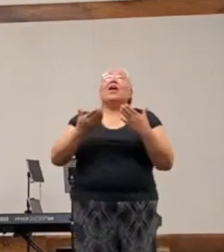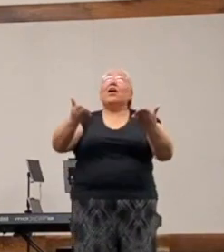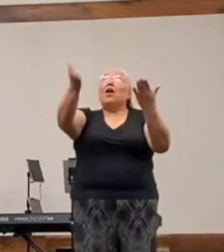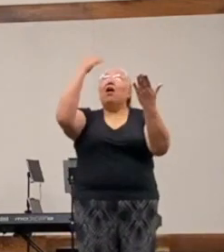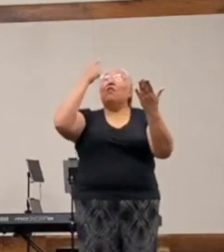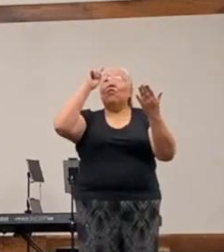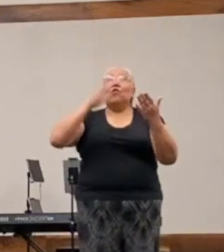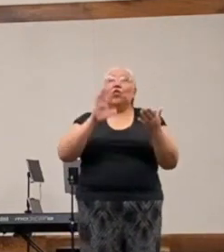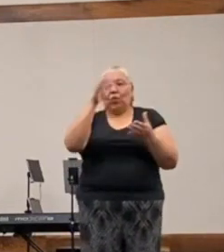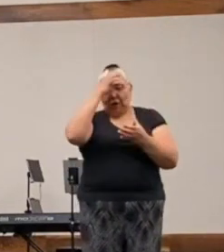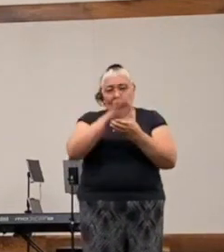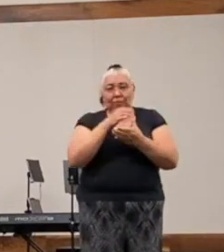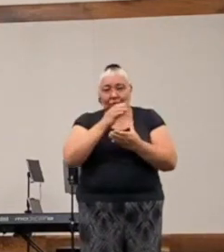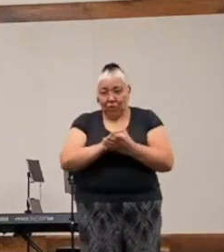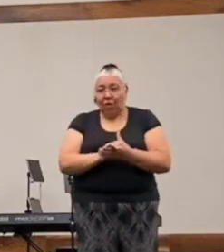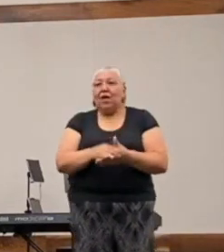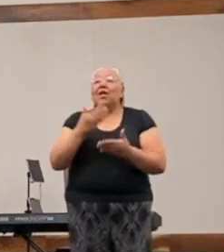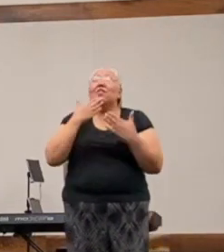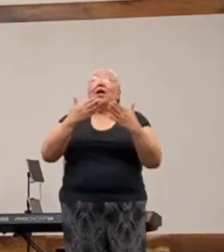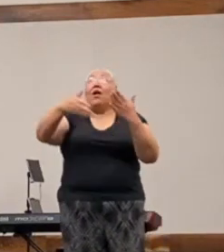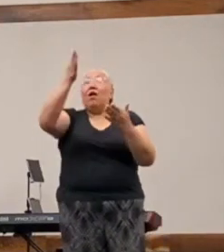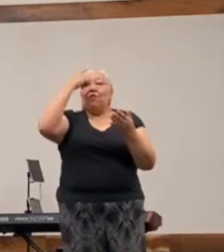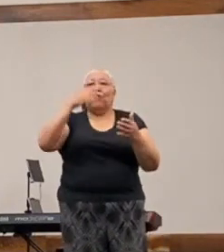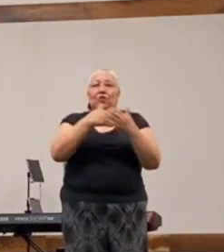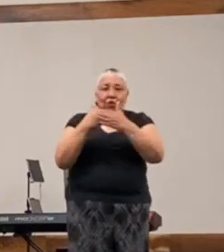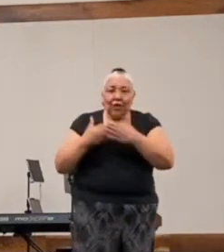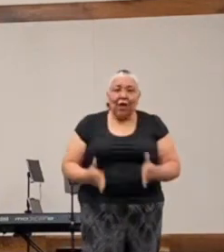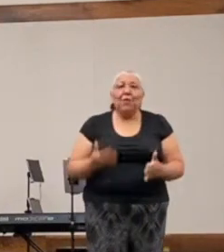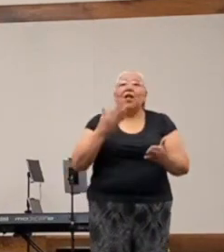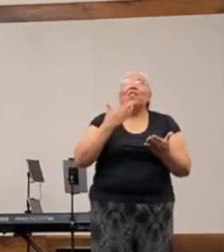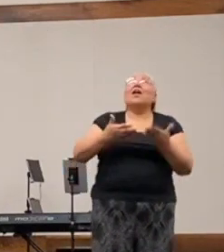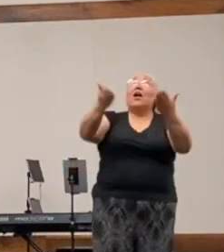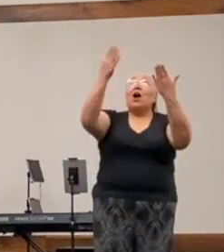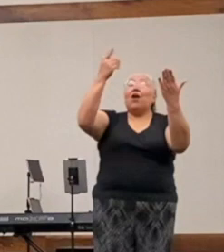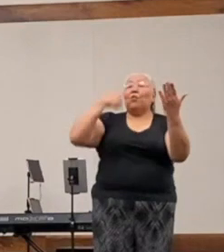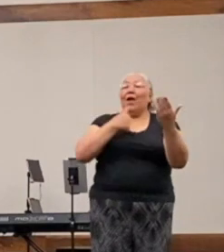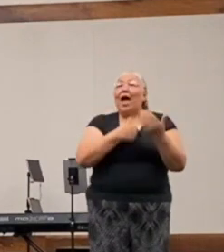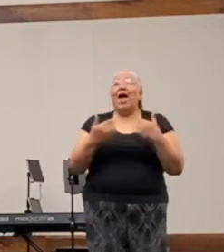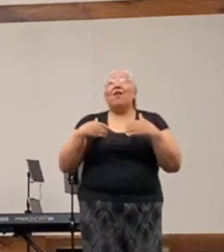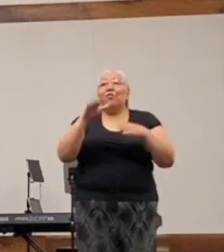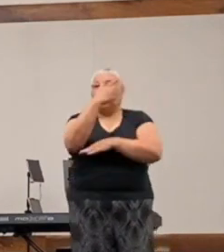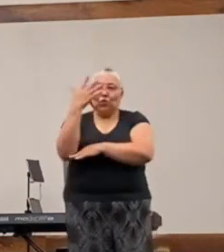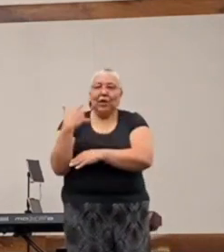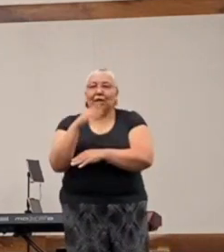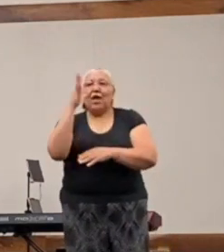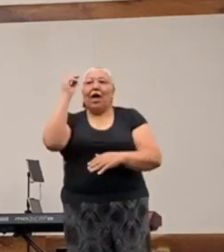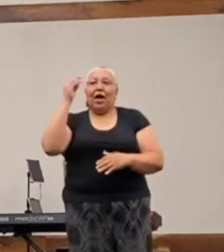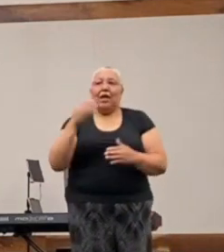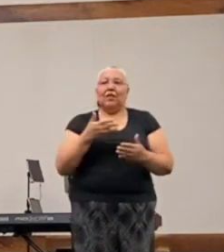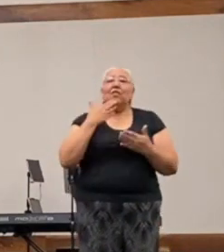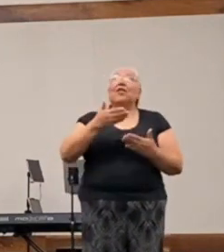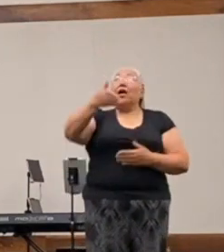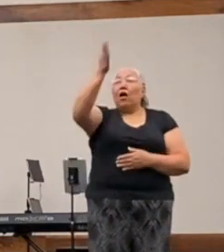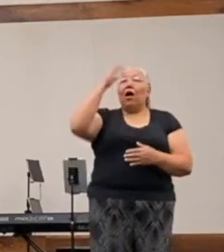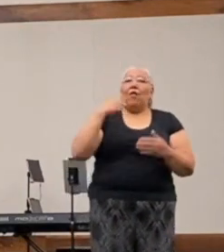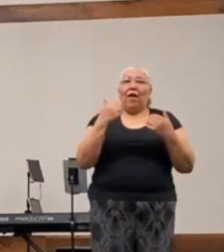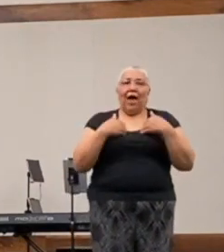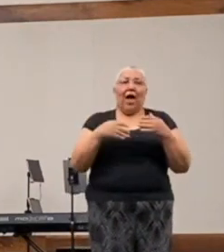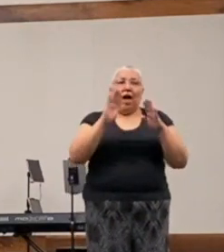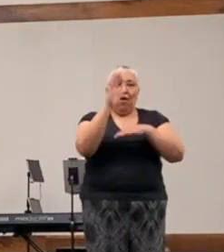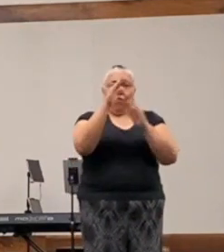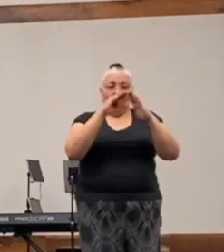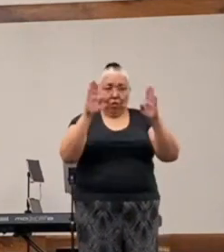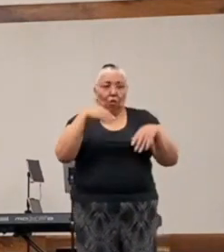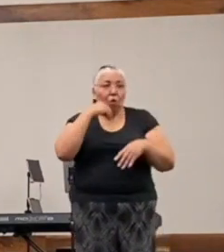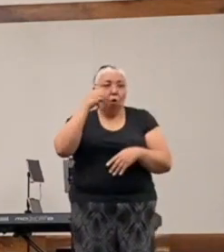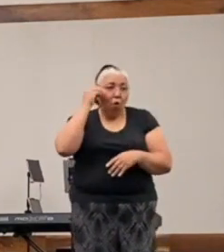for your spouse. Thank God for your neighbor. Thank God that we have trees that can build homes and fences. Praise God